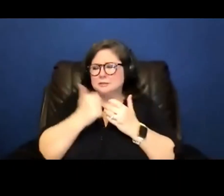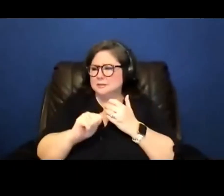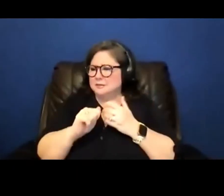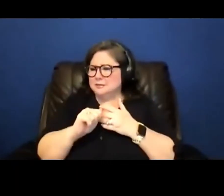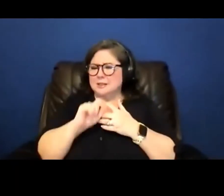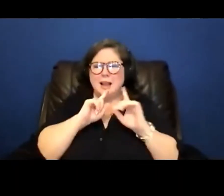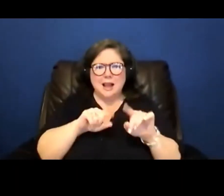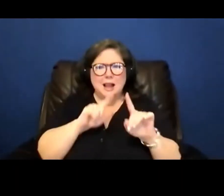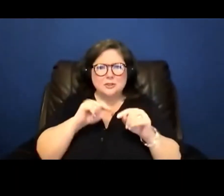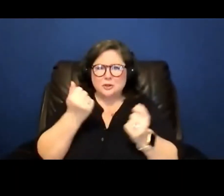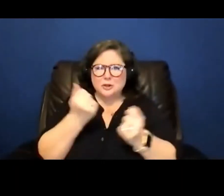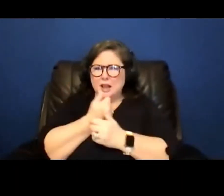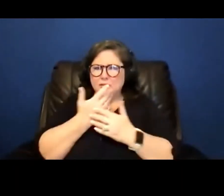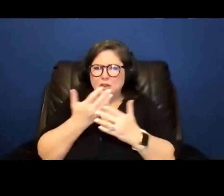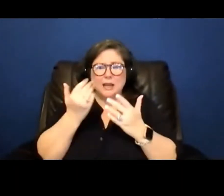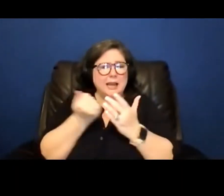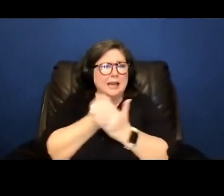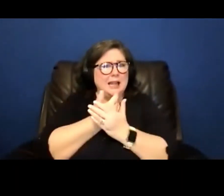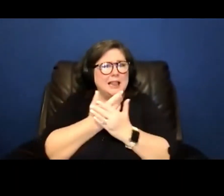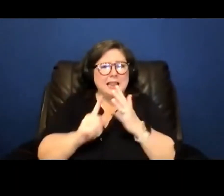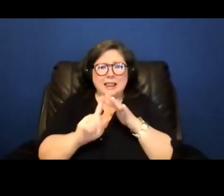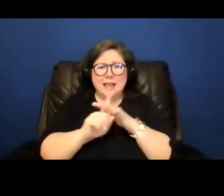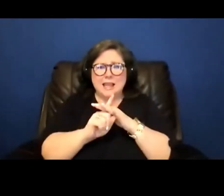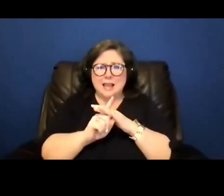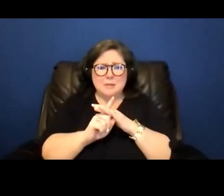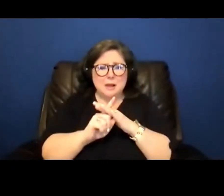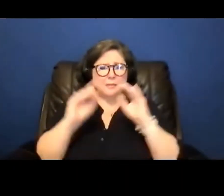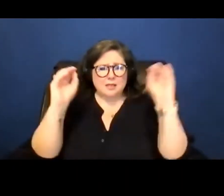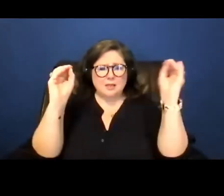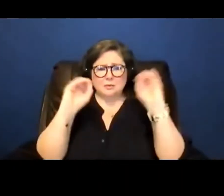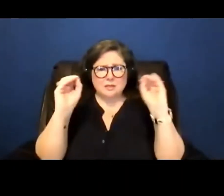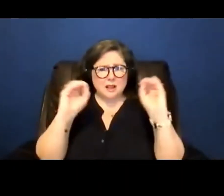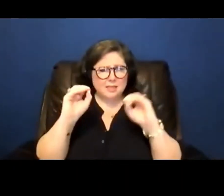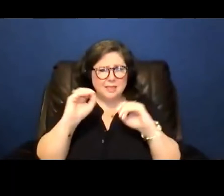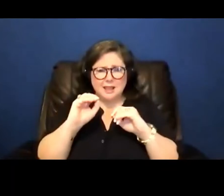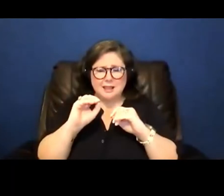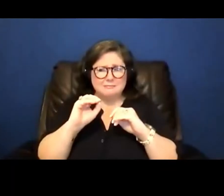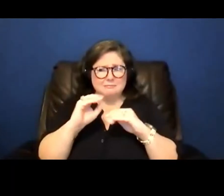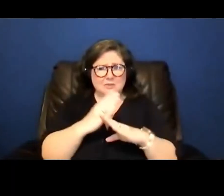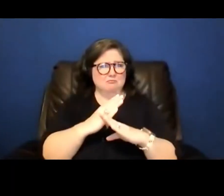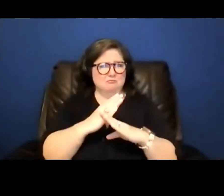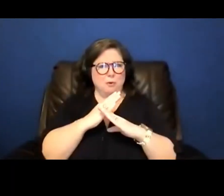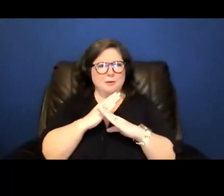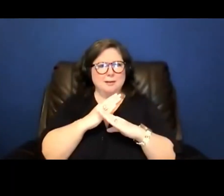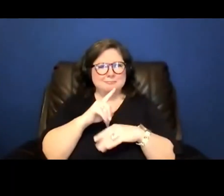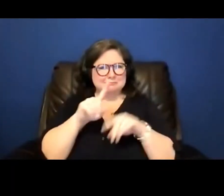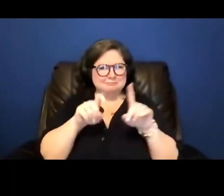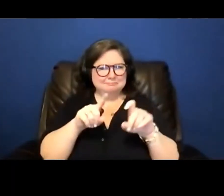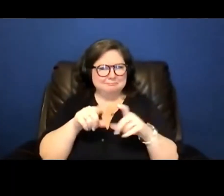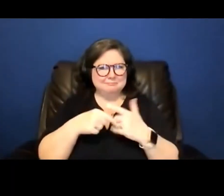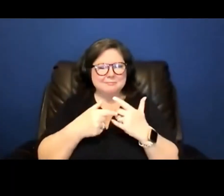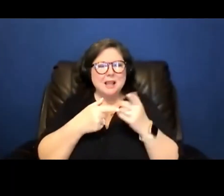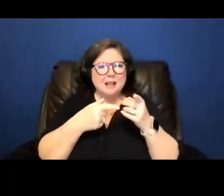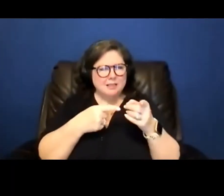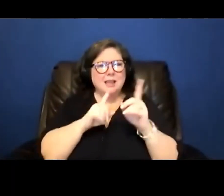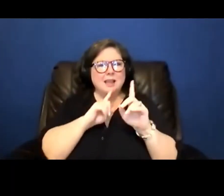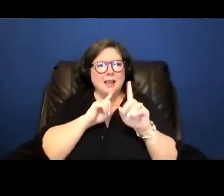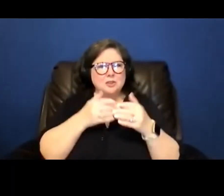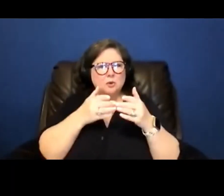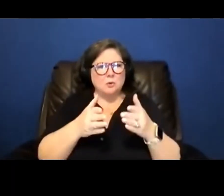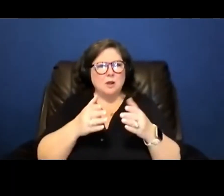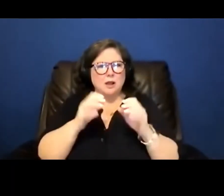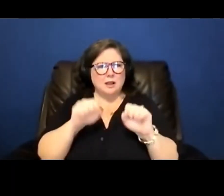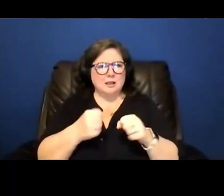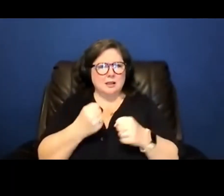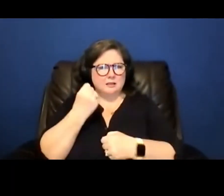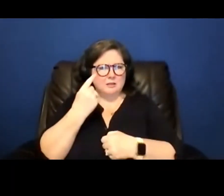everything. Anything that came up, there was nothing that I couldn't ask and that they didn't answer in a way that I could understand. I teach health literacy, so it